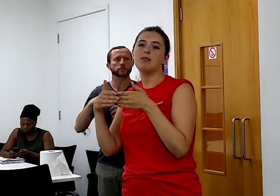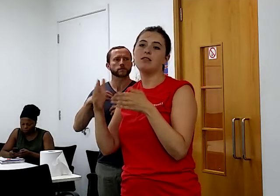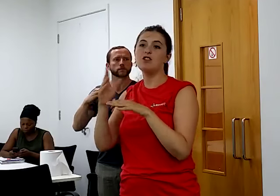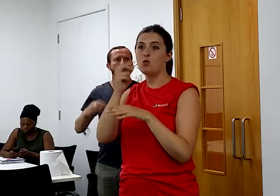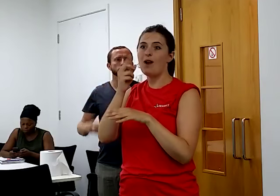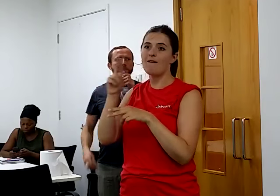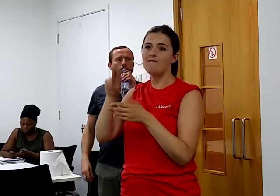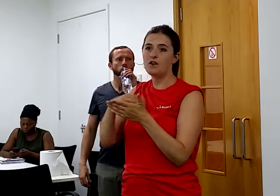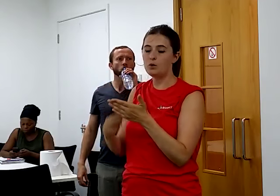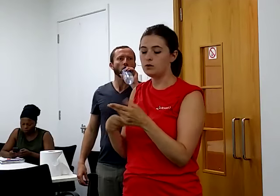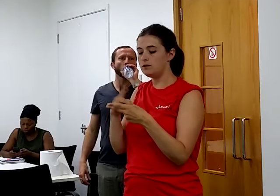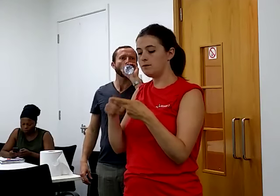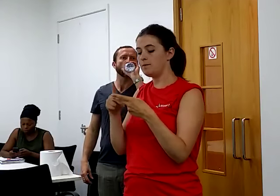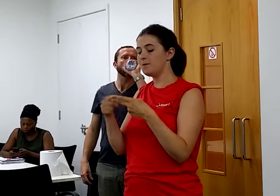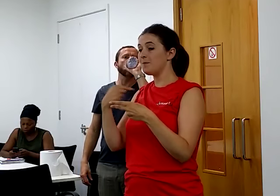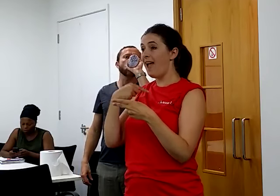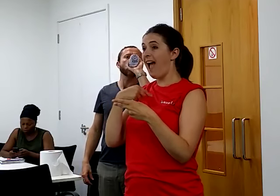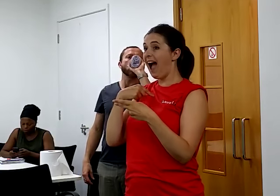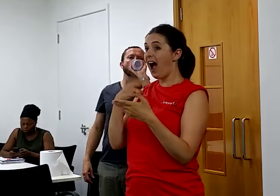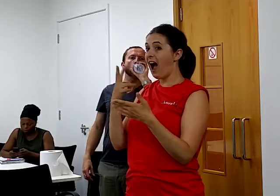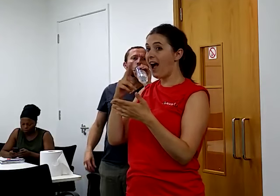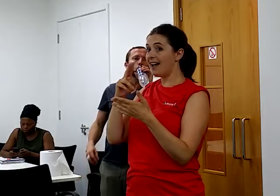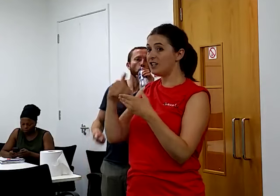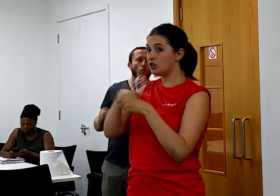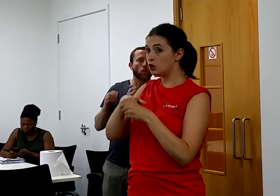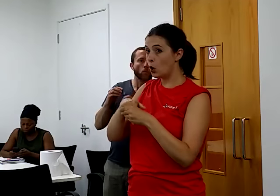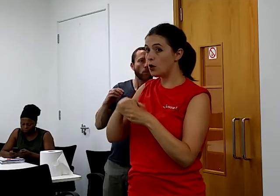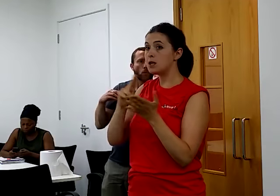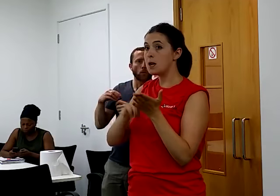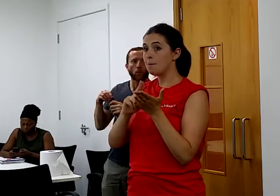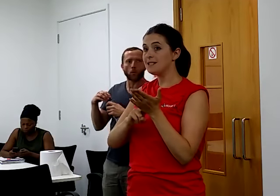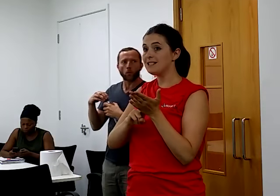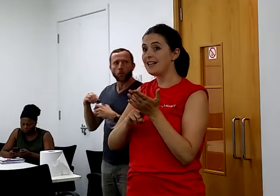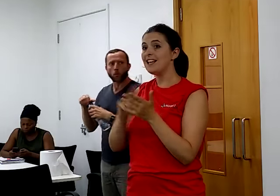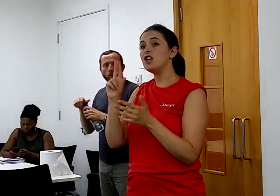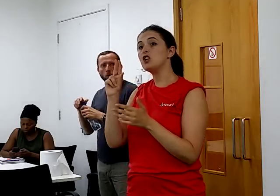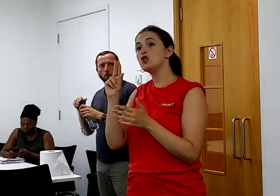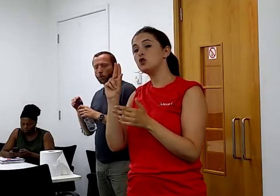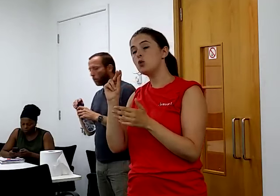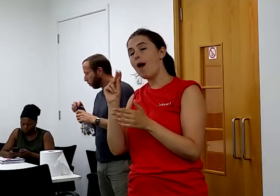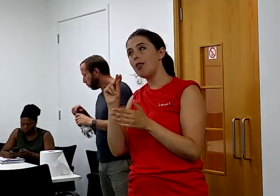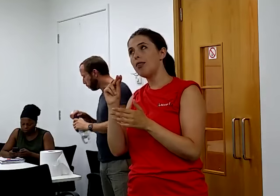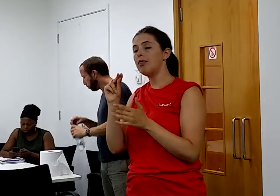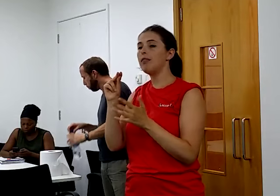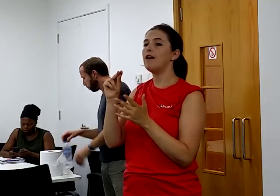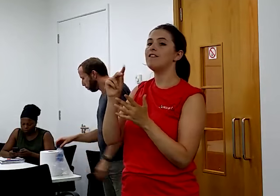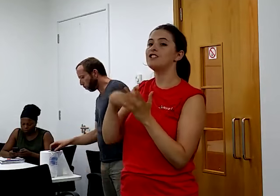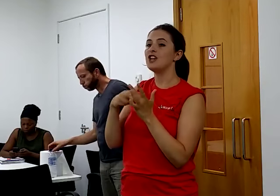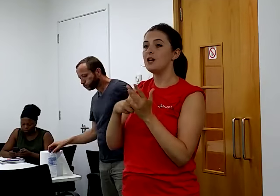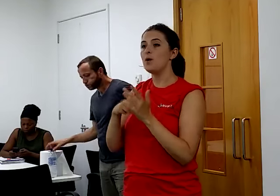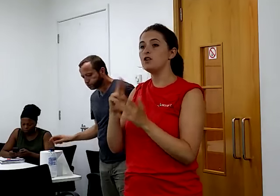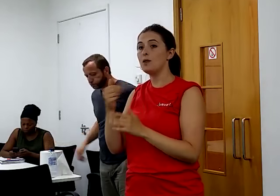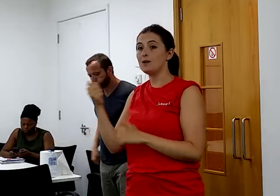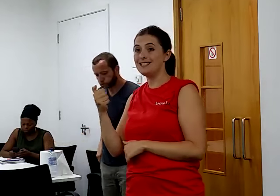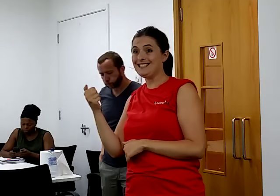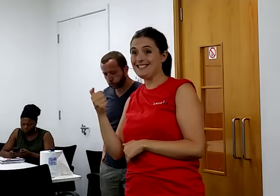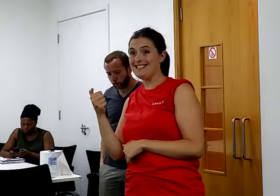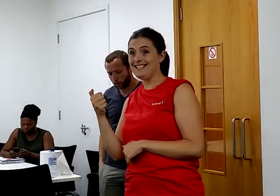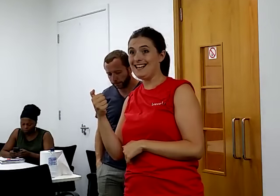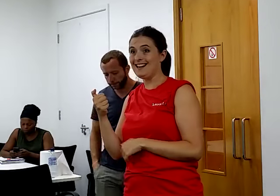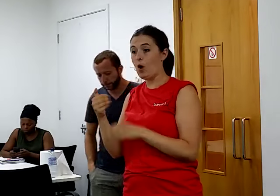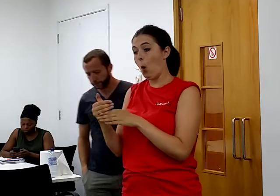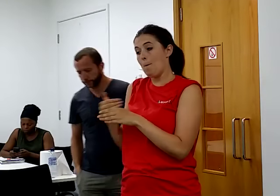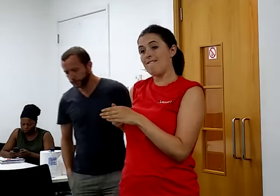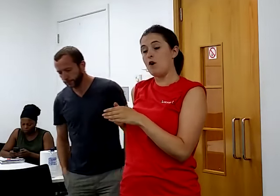two, I joined Nugsley on or before the 12th of January 2016, but I'm not a Labour